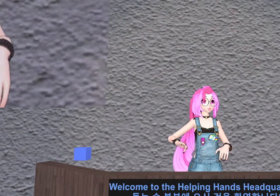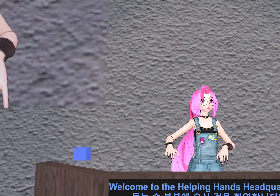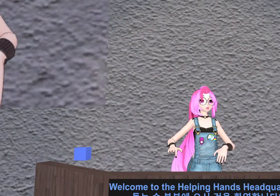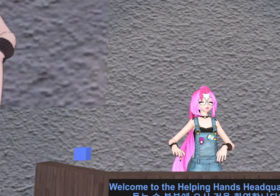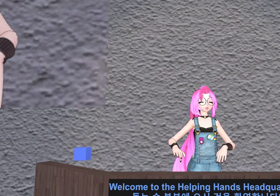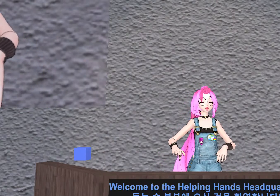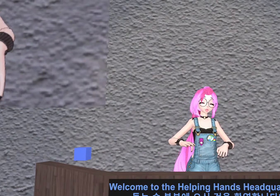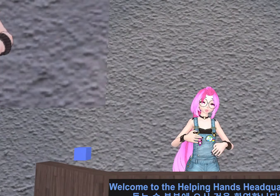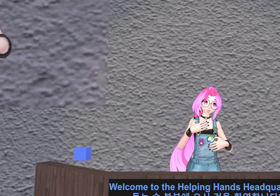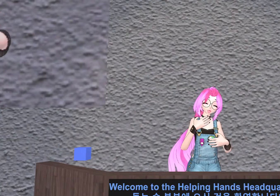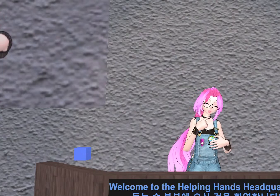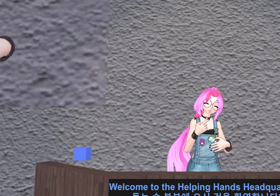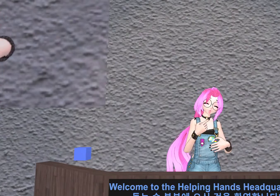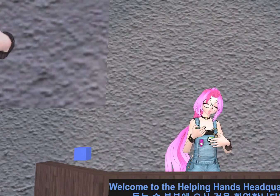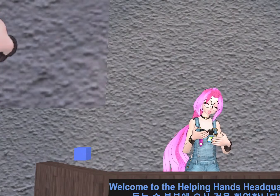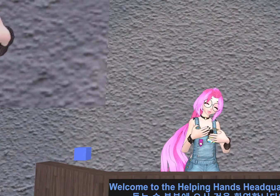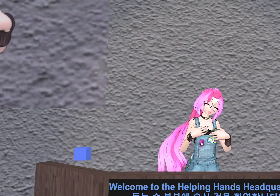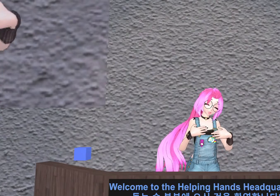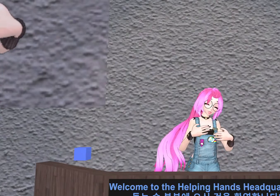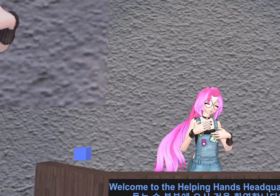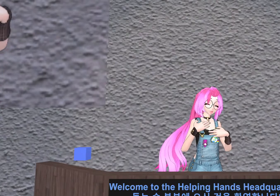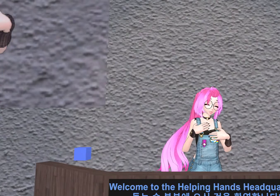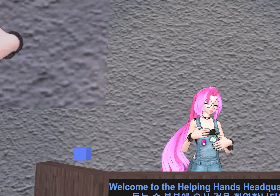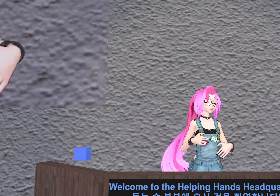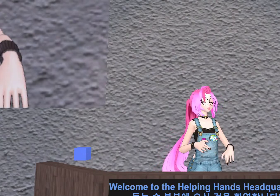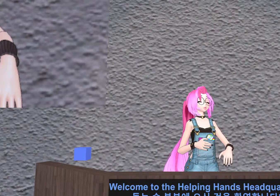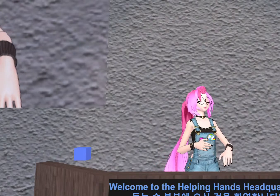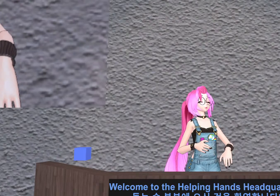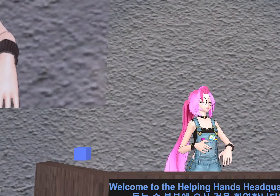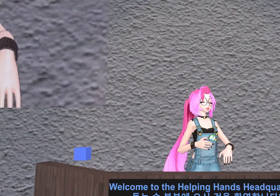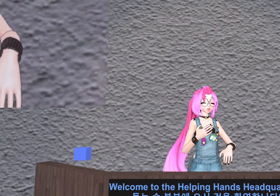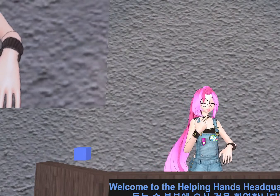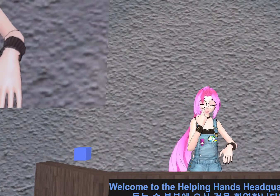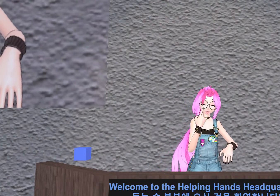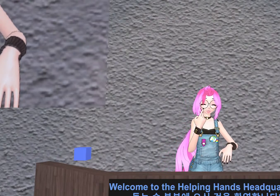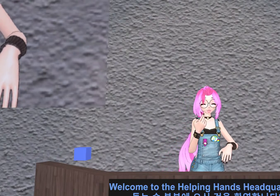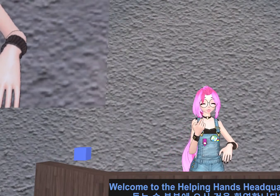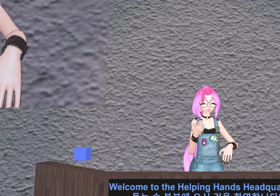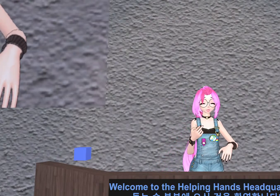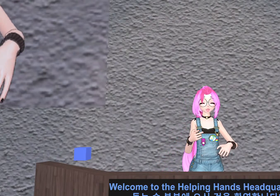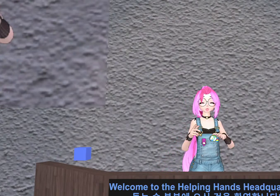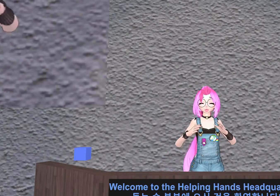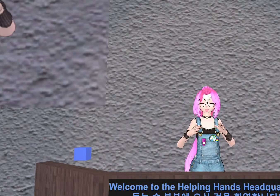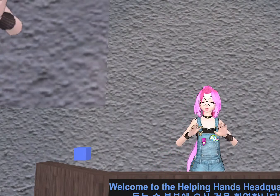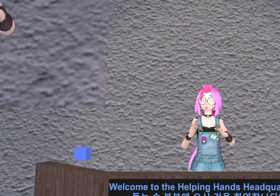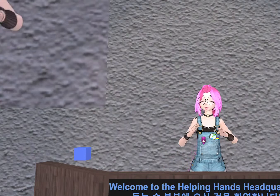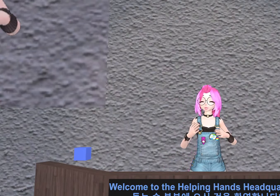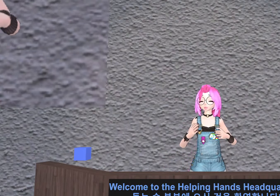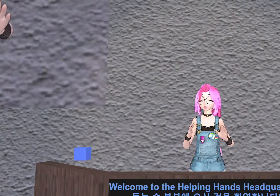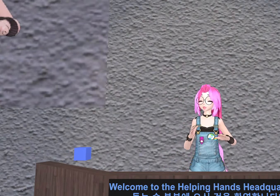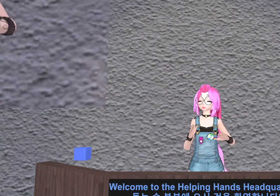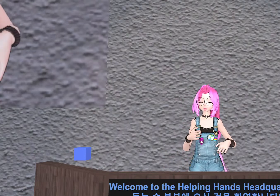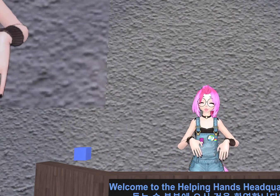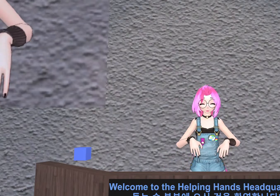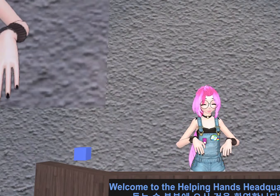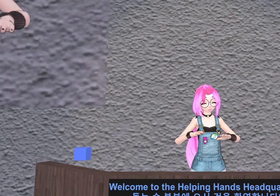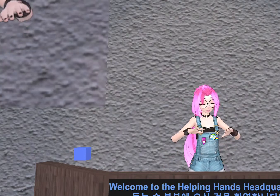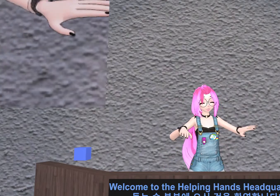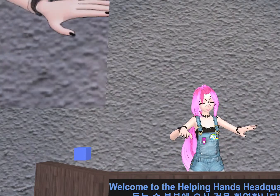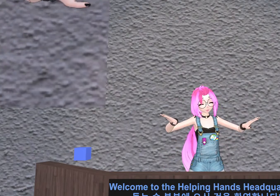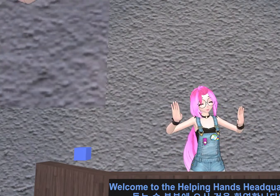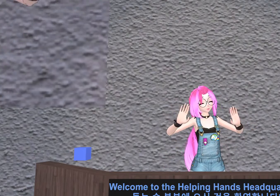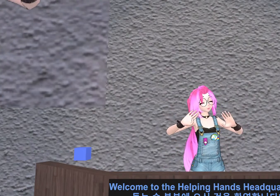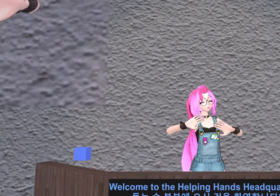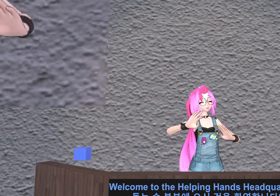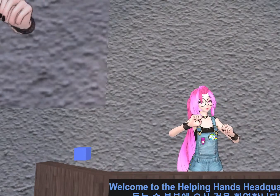I'm being a little silly about it, but I really think it's holding you guys back. Because I'm just seeing a lot of you guys stress out about it.